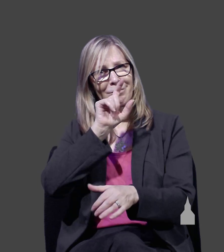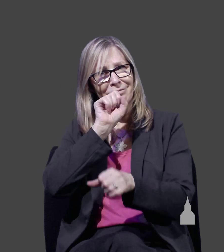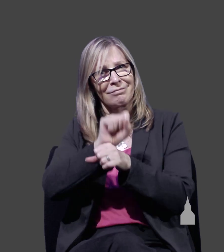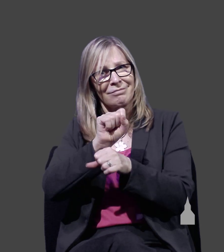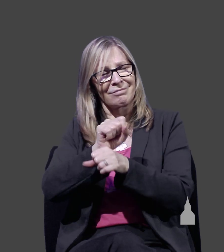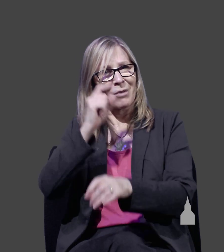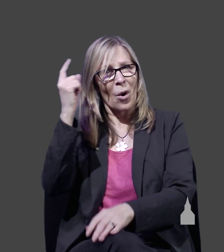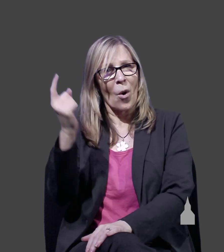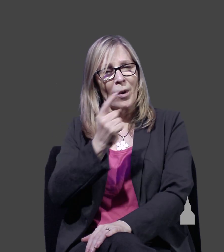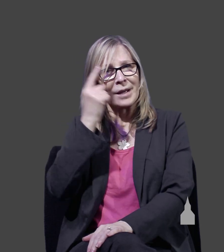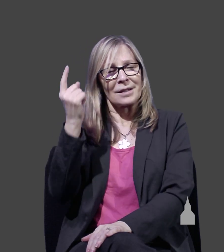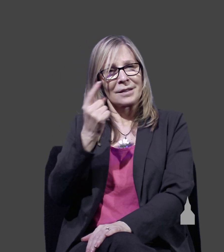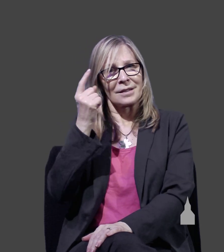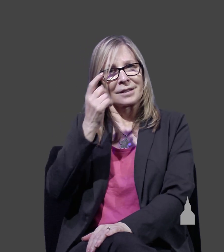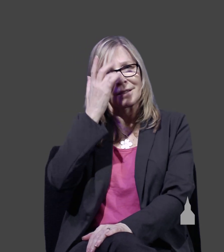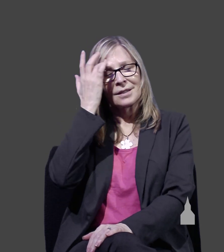always.